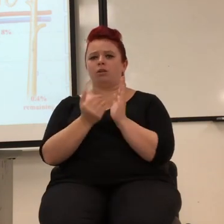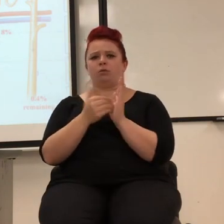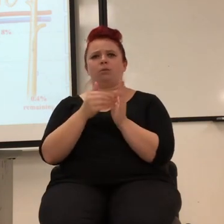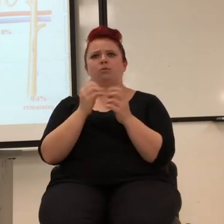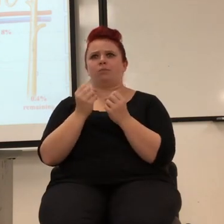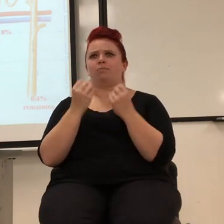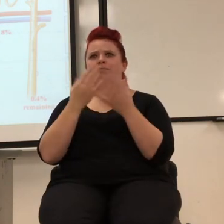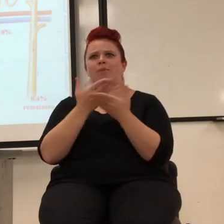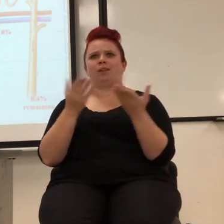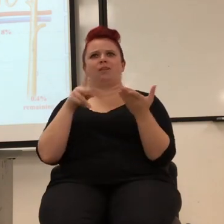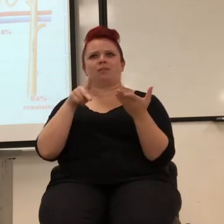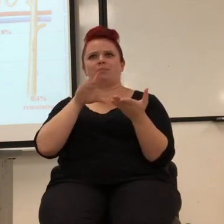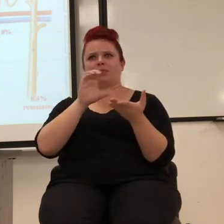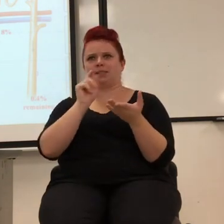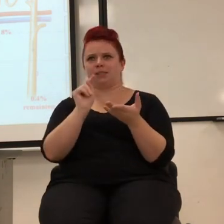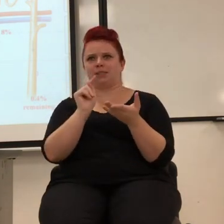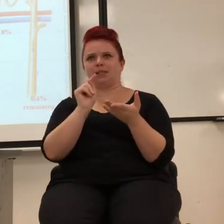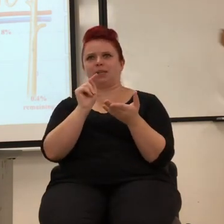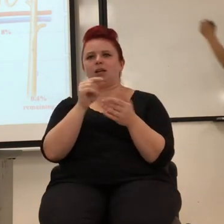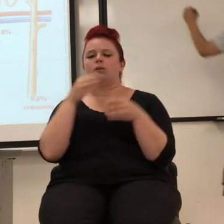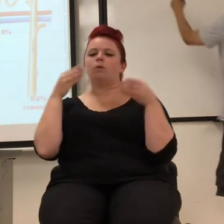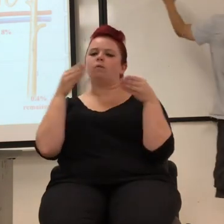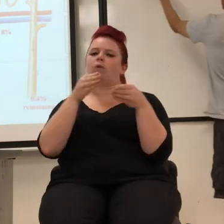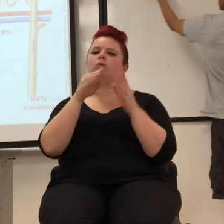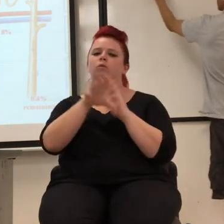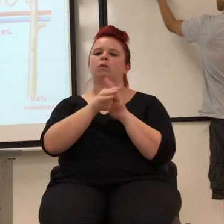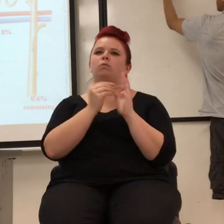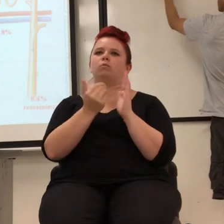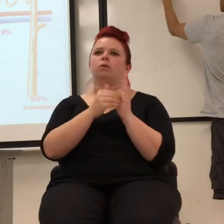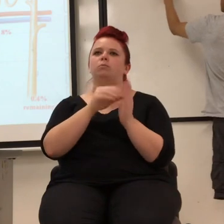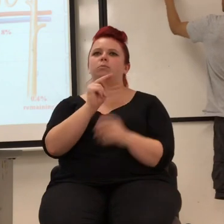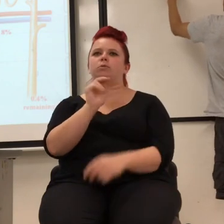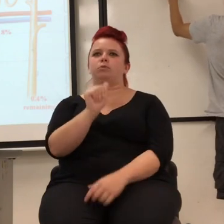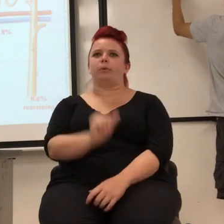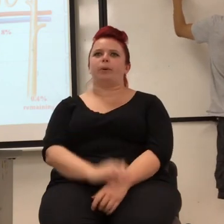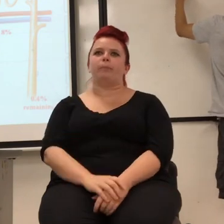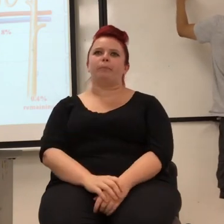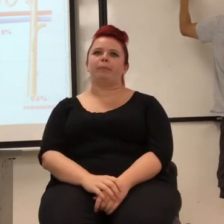PCT. Focus on the reabsorption of sodium.